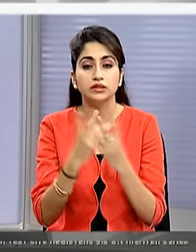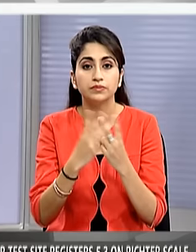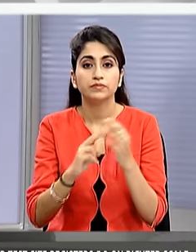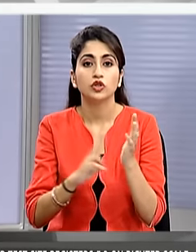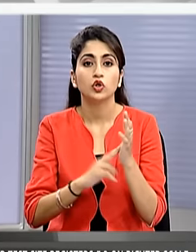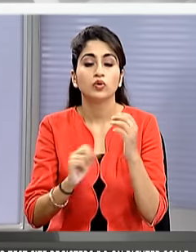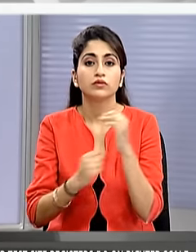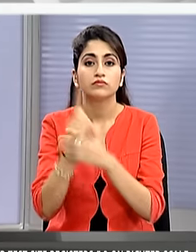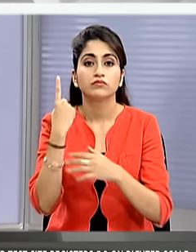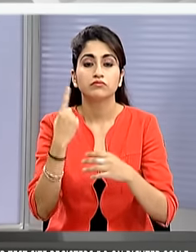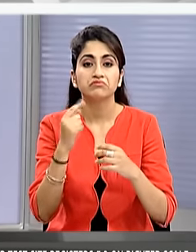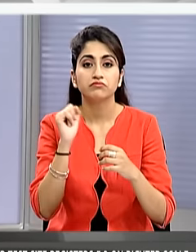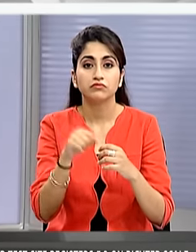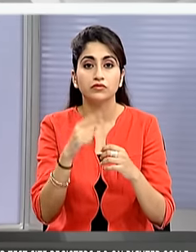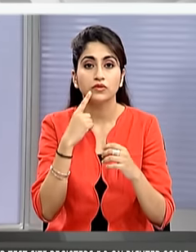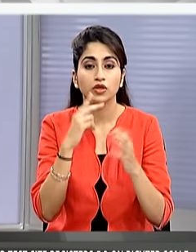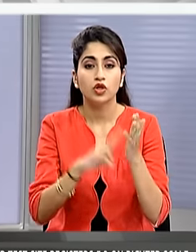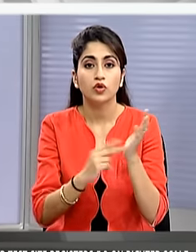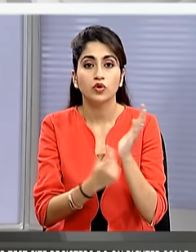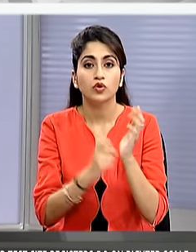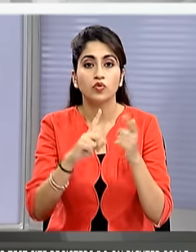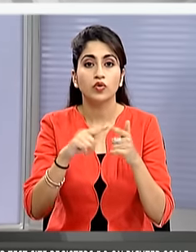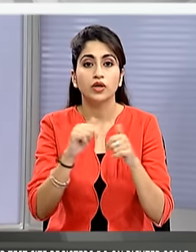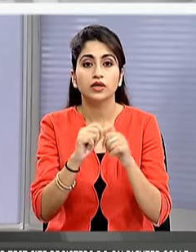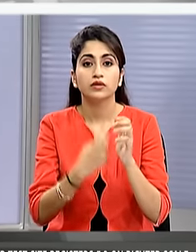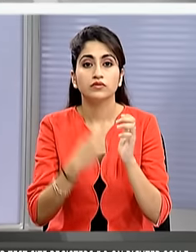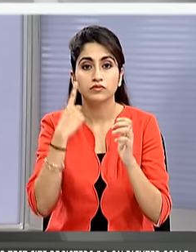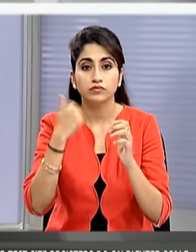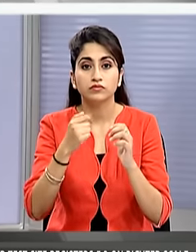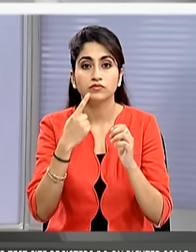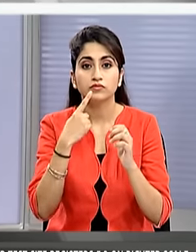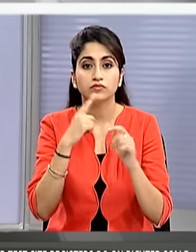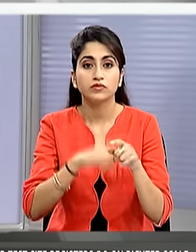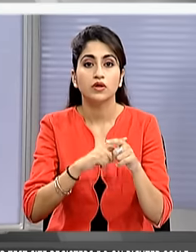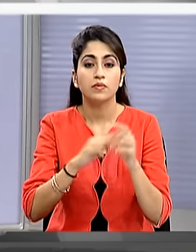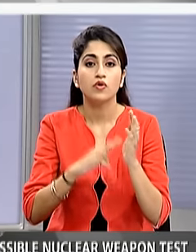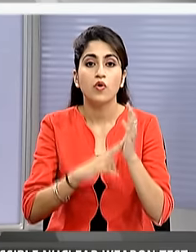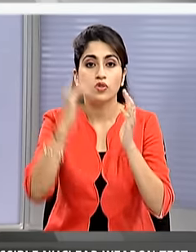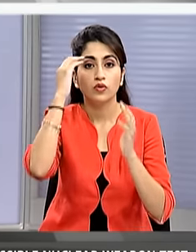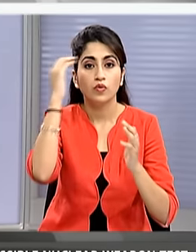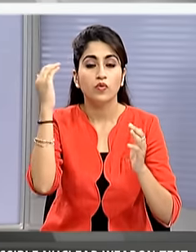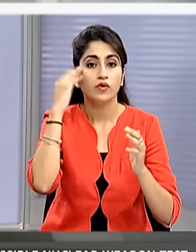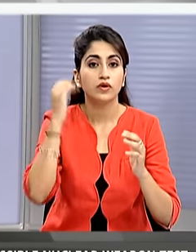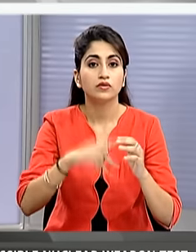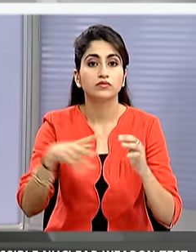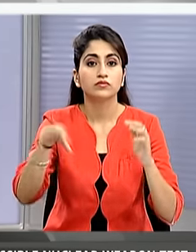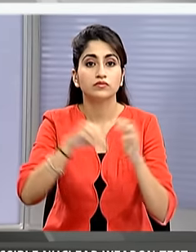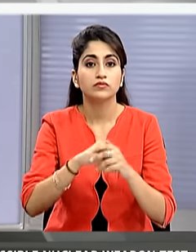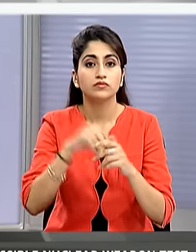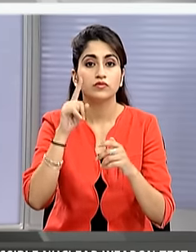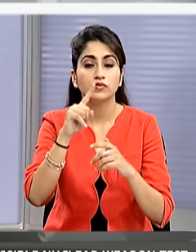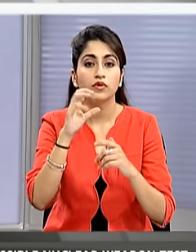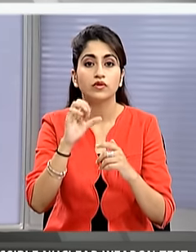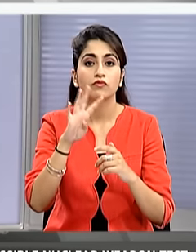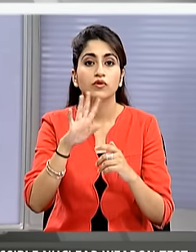event as a nuclear test. If a nuclear test is confirmed, it could have been timed by North Korea to coincide with the